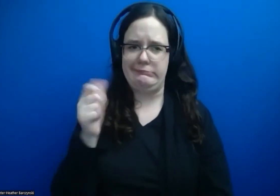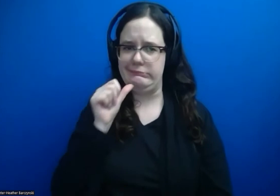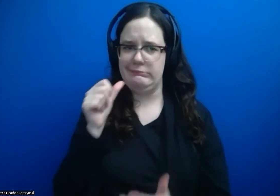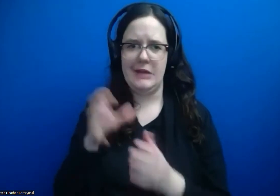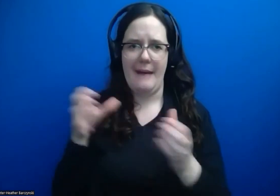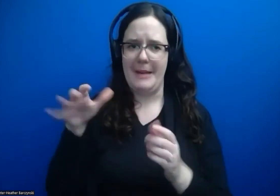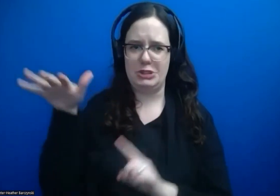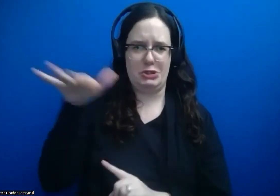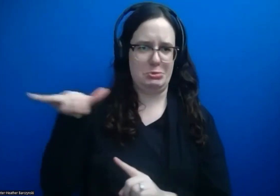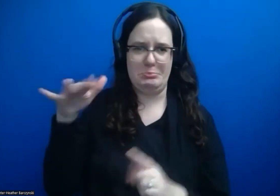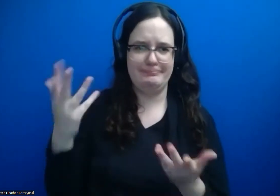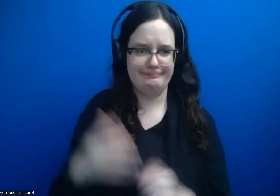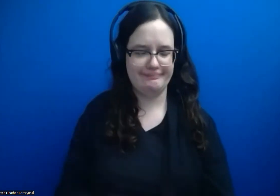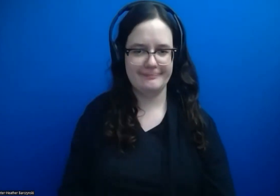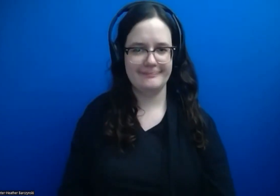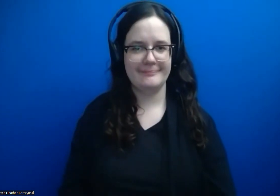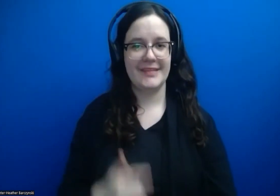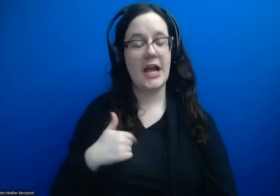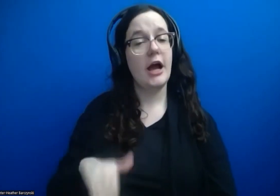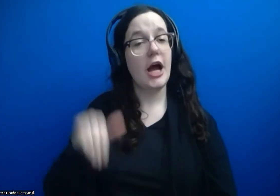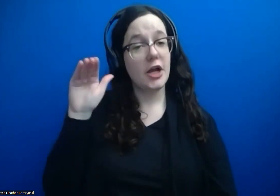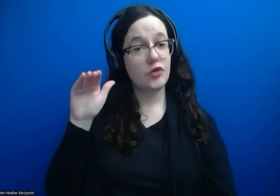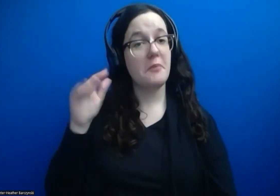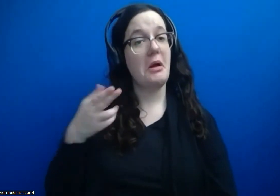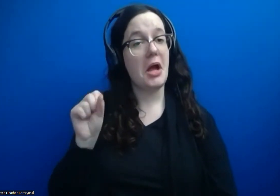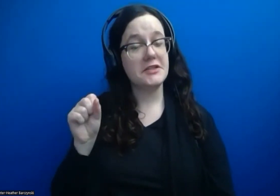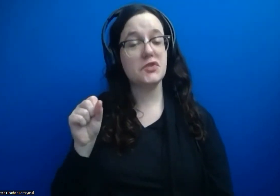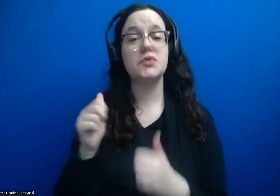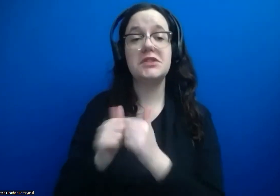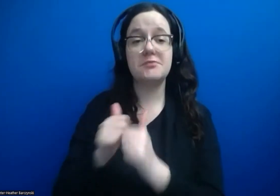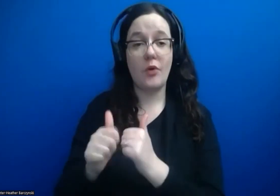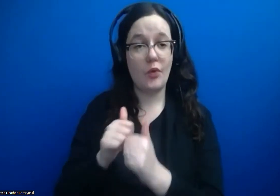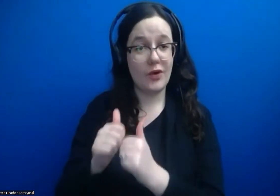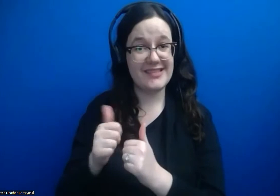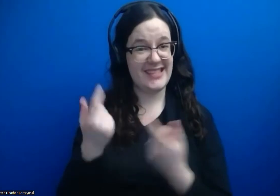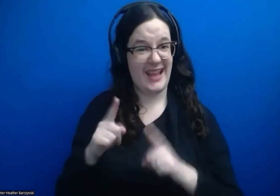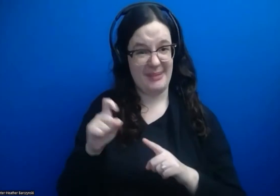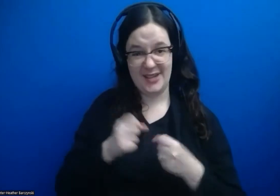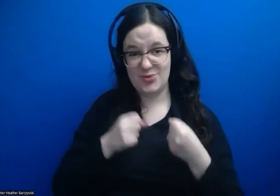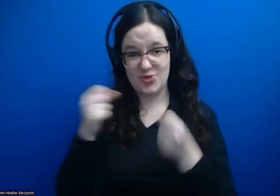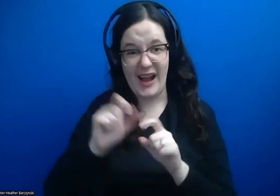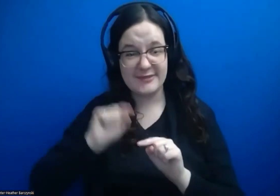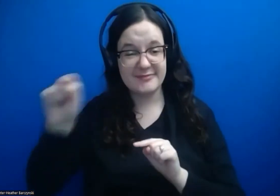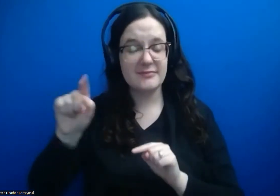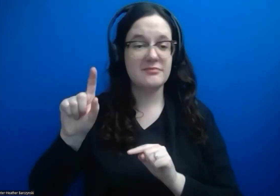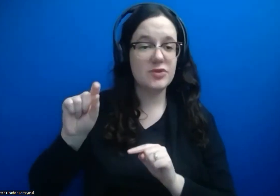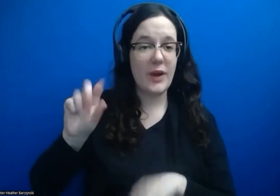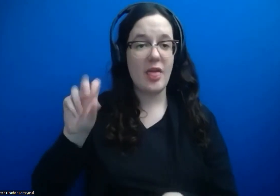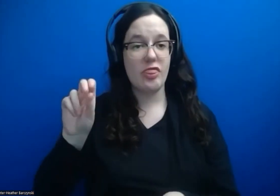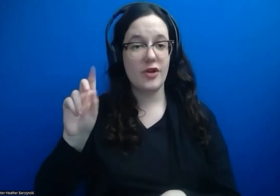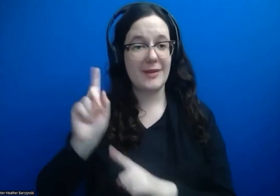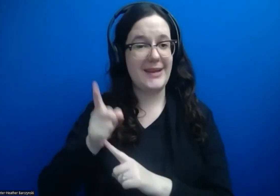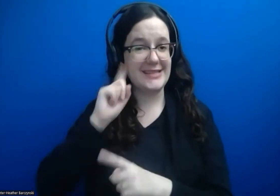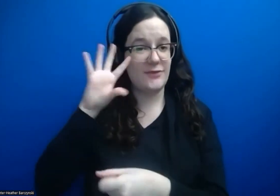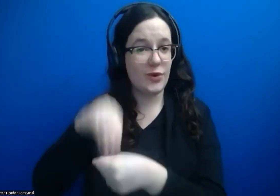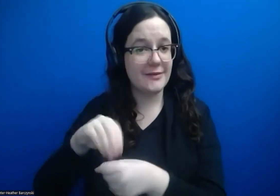I grew up, playing sports in high school, and you had to drive 20 to 30 minutes to participate in